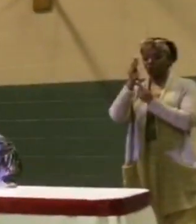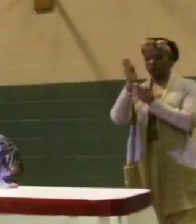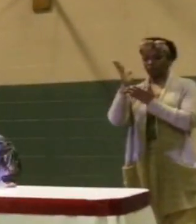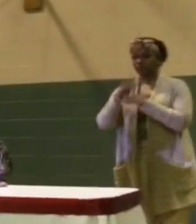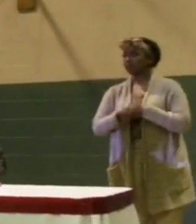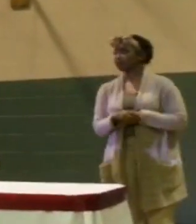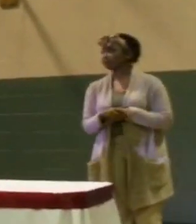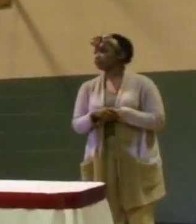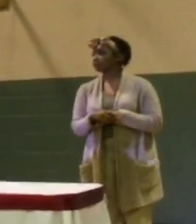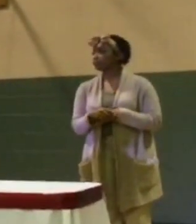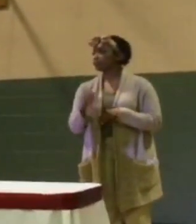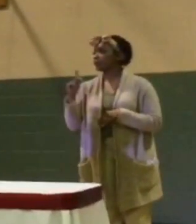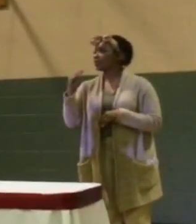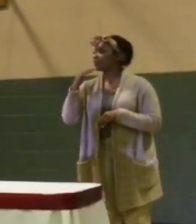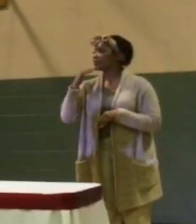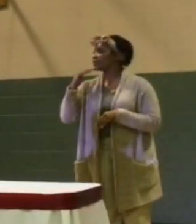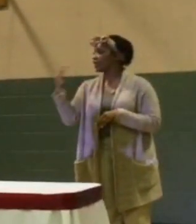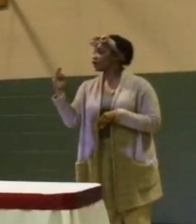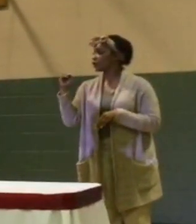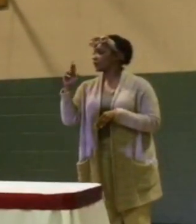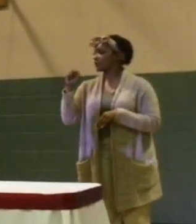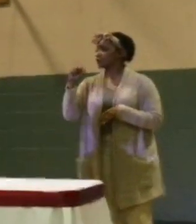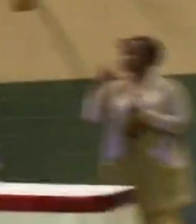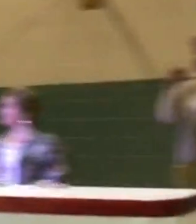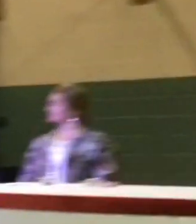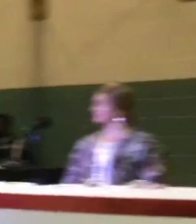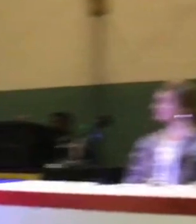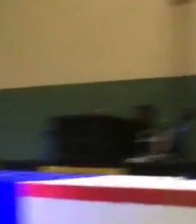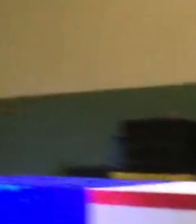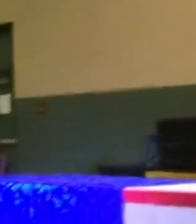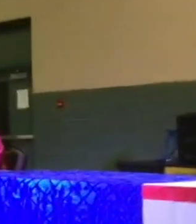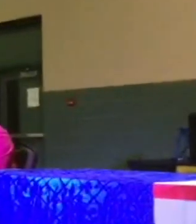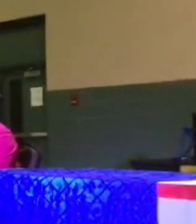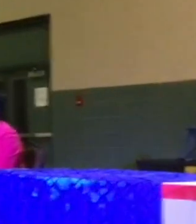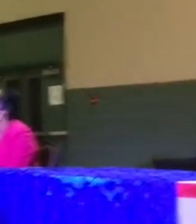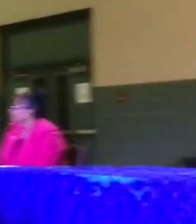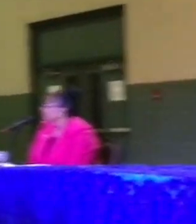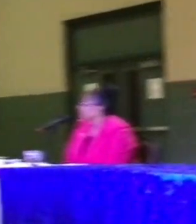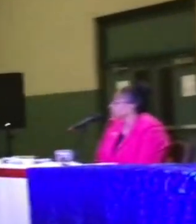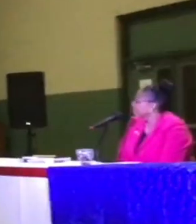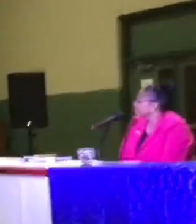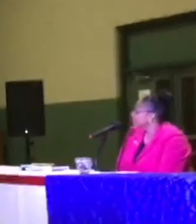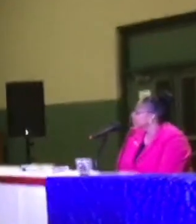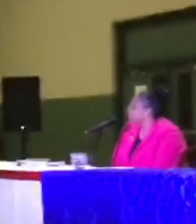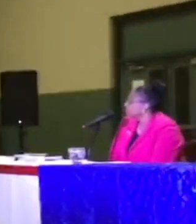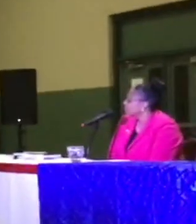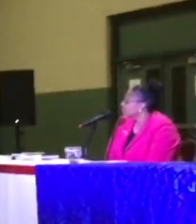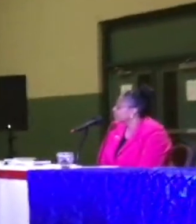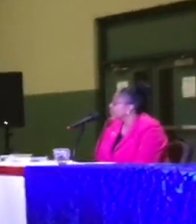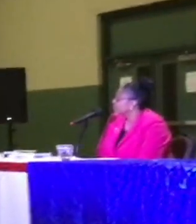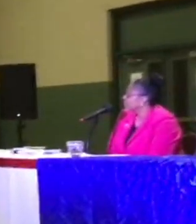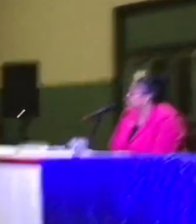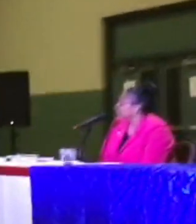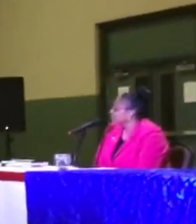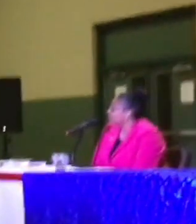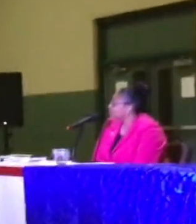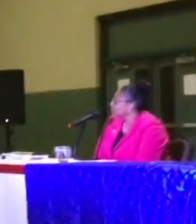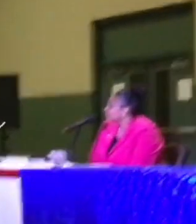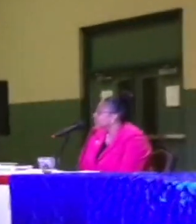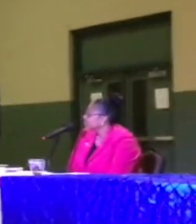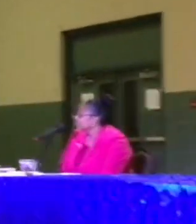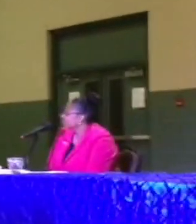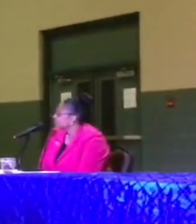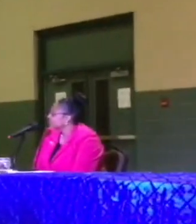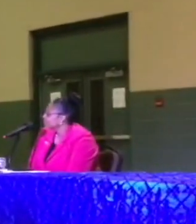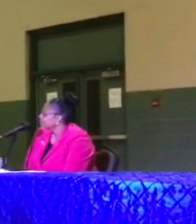Thank you, Ms. Jan-Marie. You're welcome. I really sincerely thank her because the write-in candidates, unfortunately,